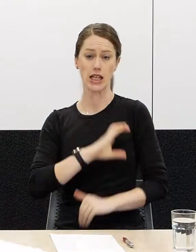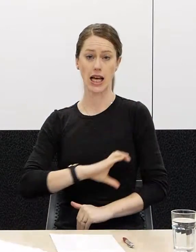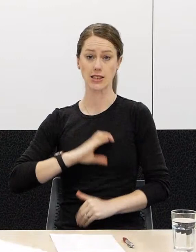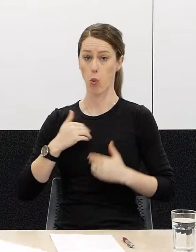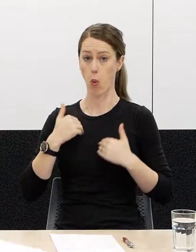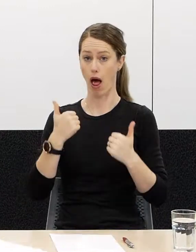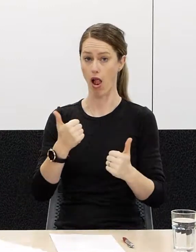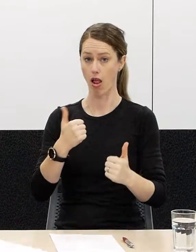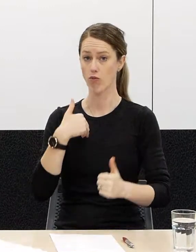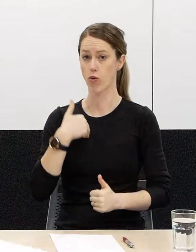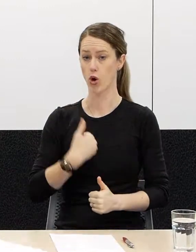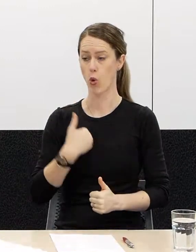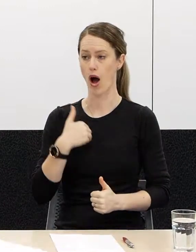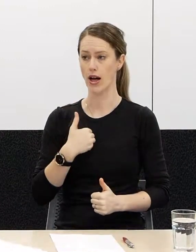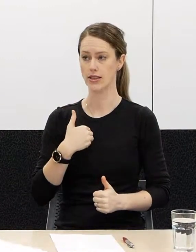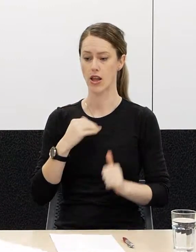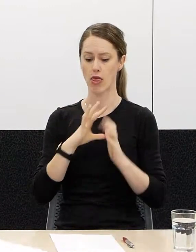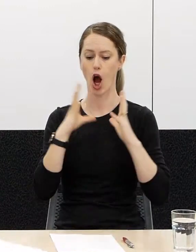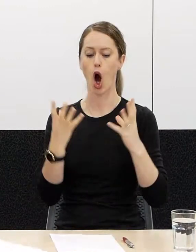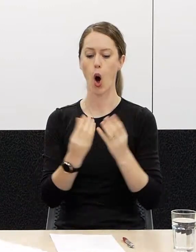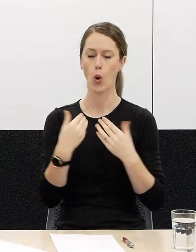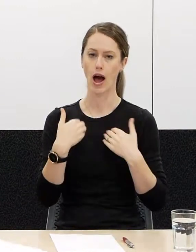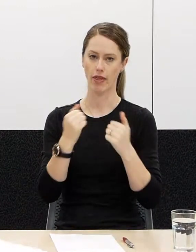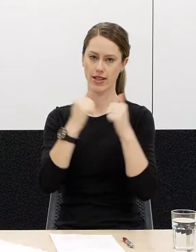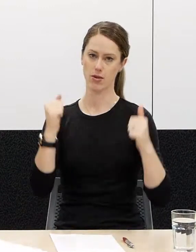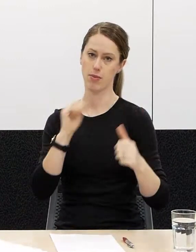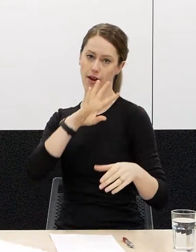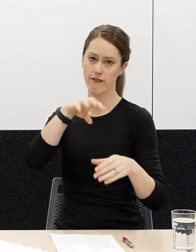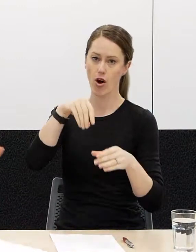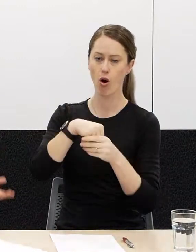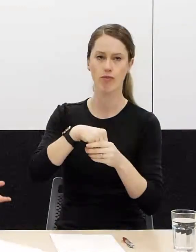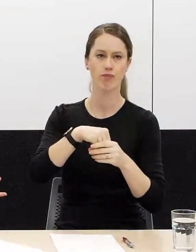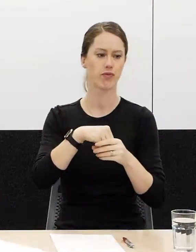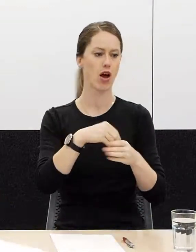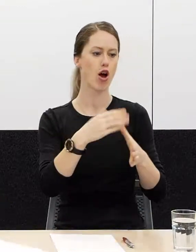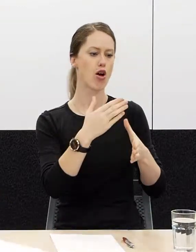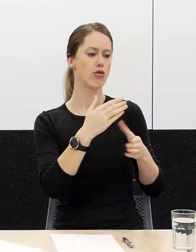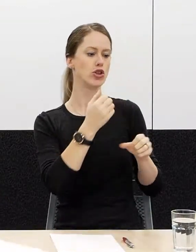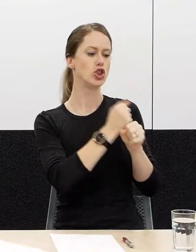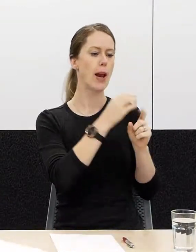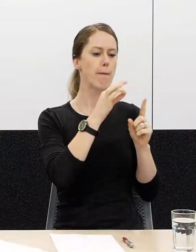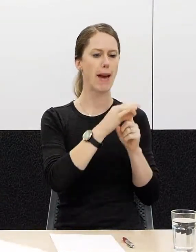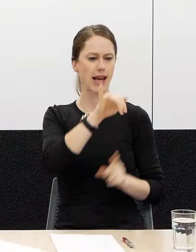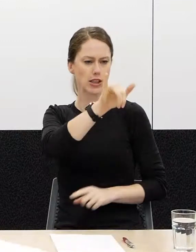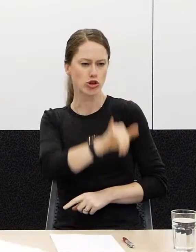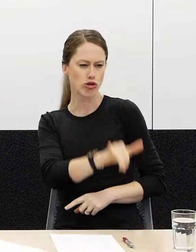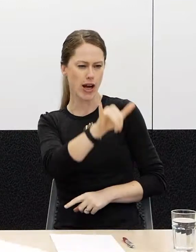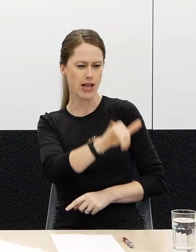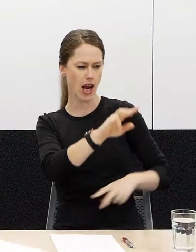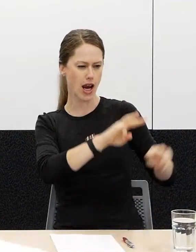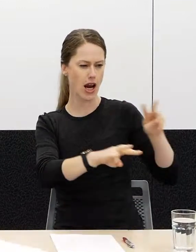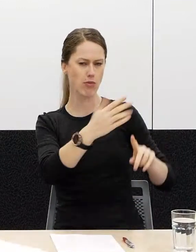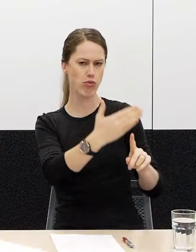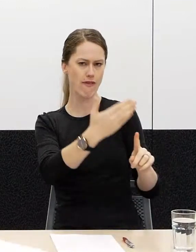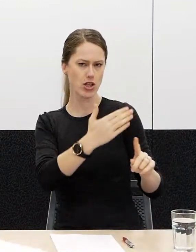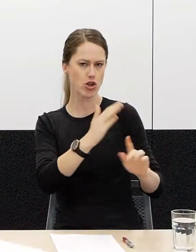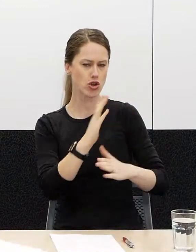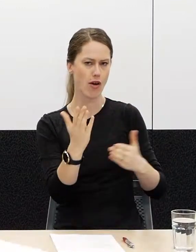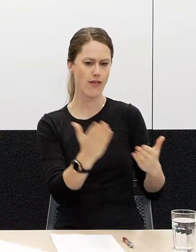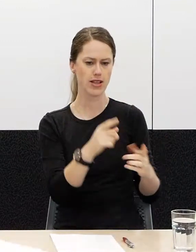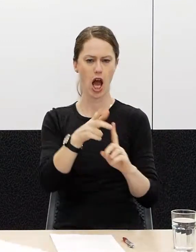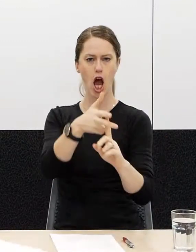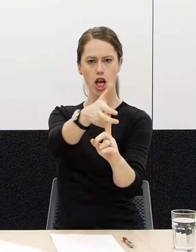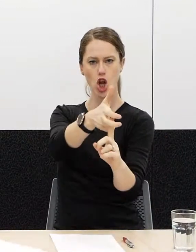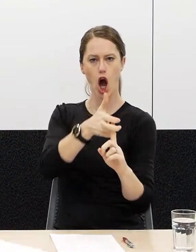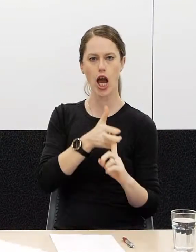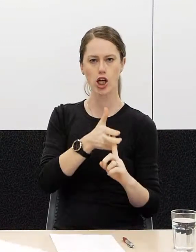well requires the whole health system to be involved, from primary care, screening and prevention services, through